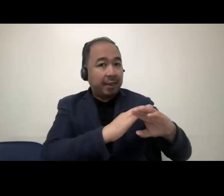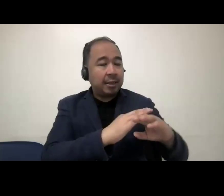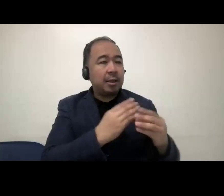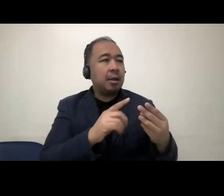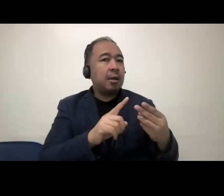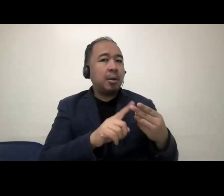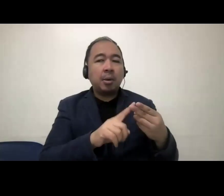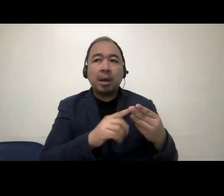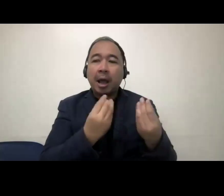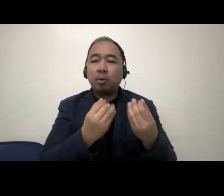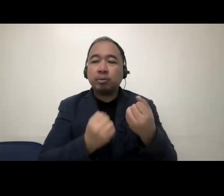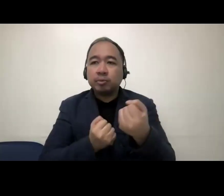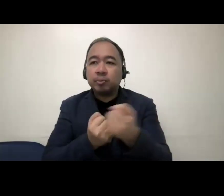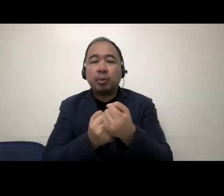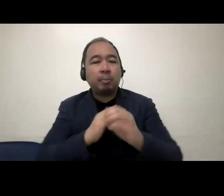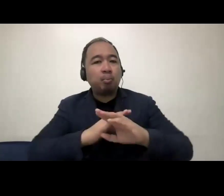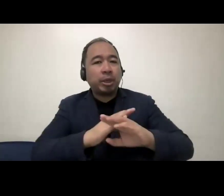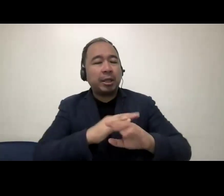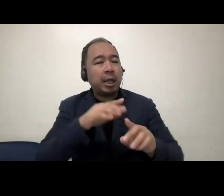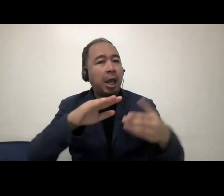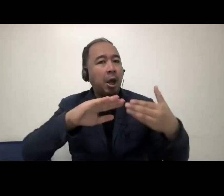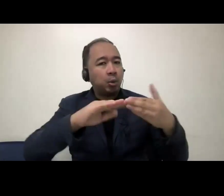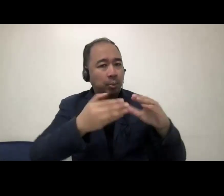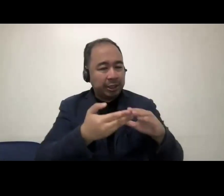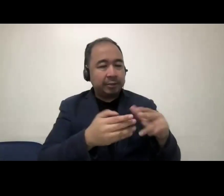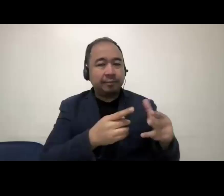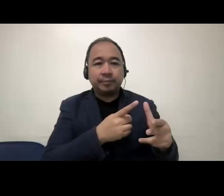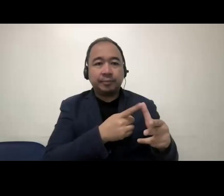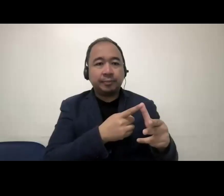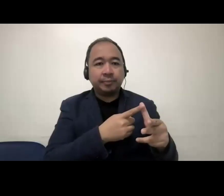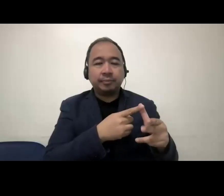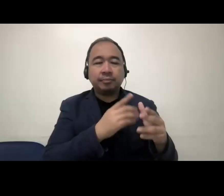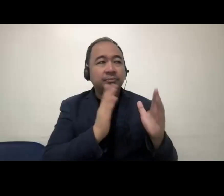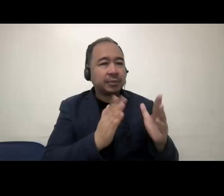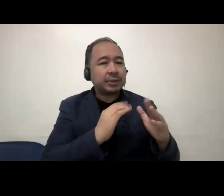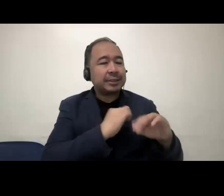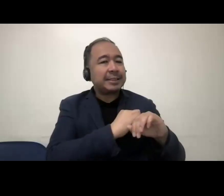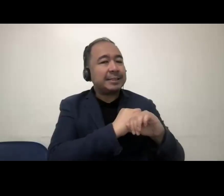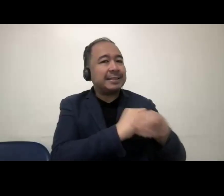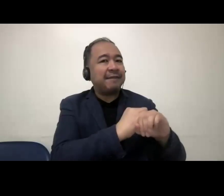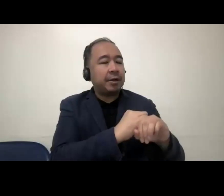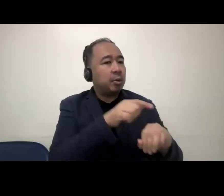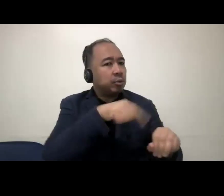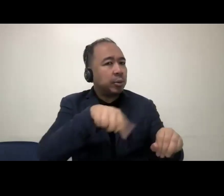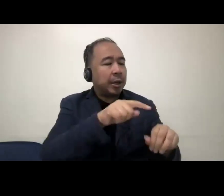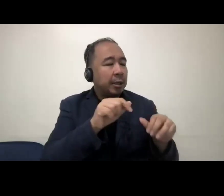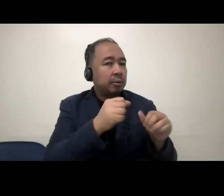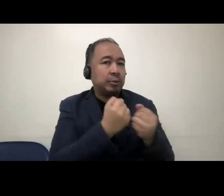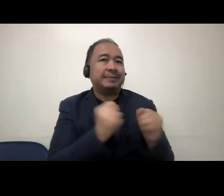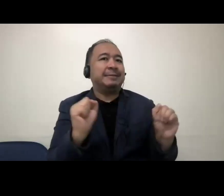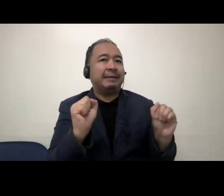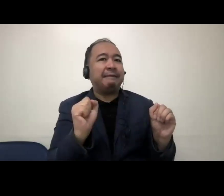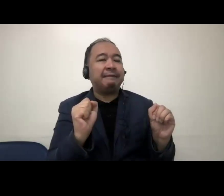protection of the communities, for example, and I think, and also the implementation of safeguard. I also want to reiterate, this is something that I raised earlier as